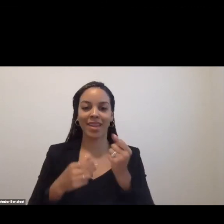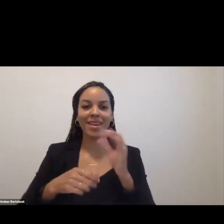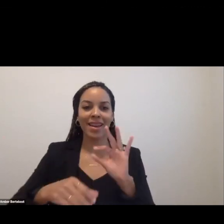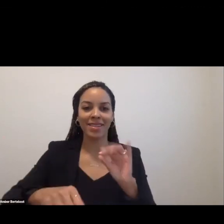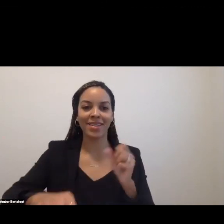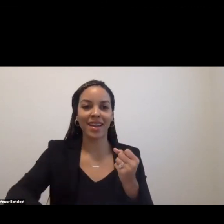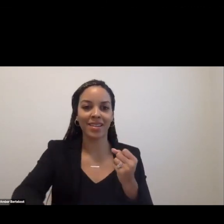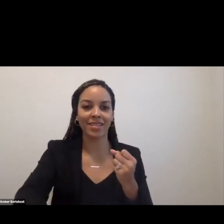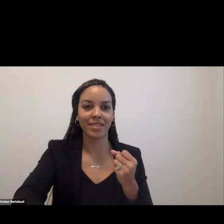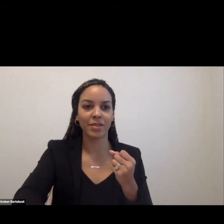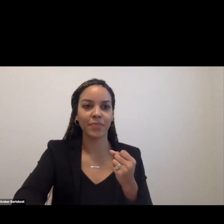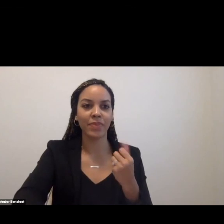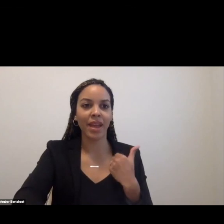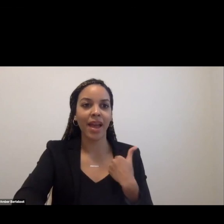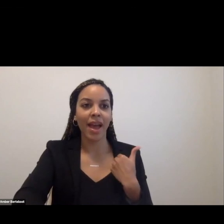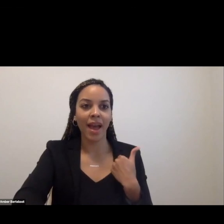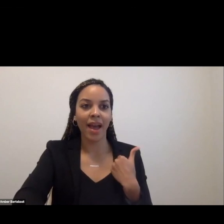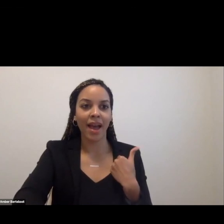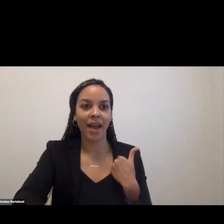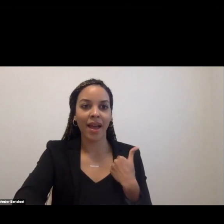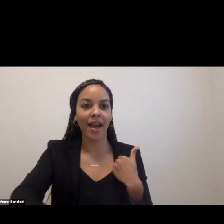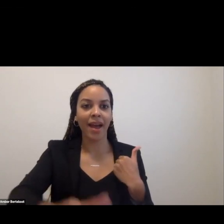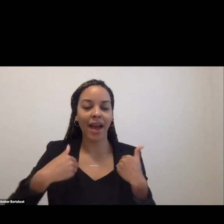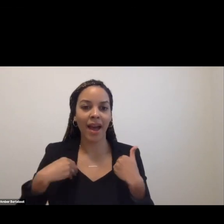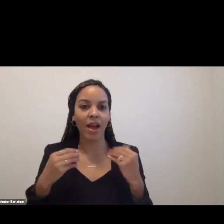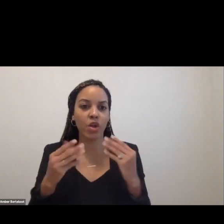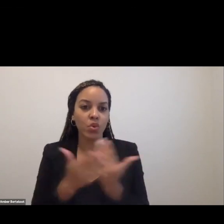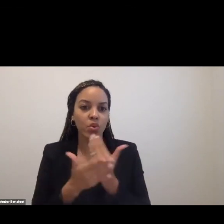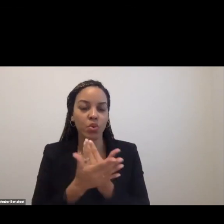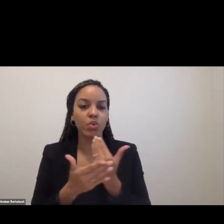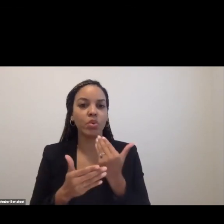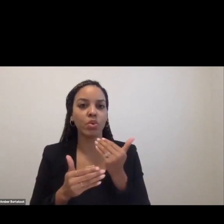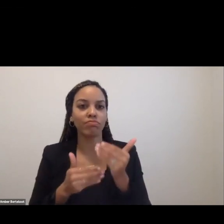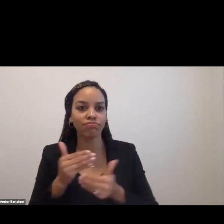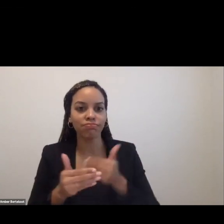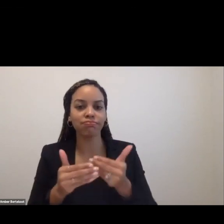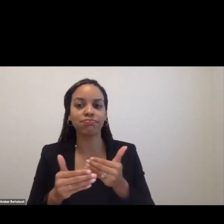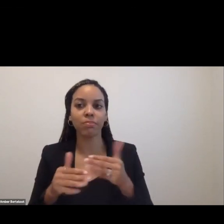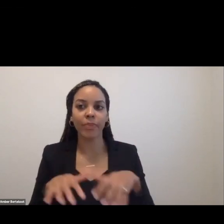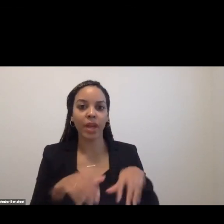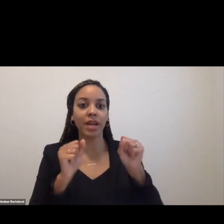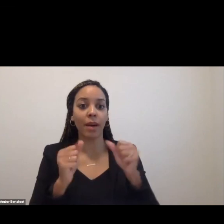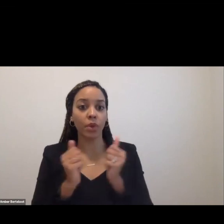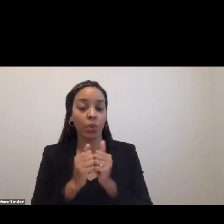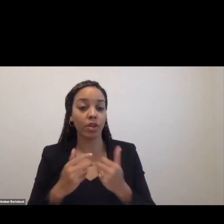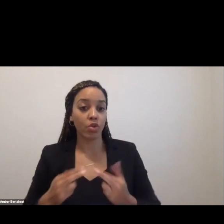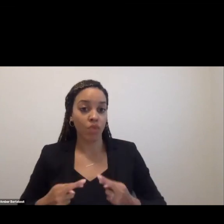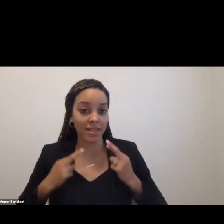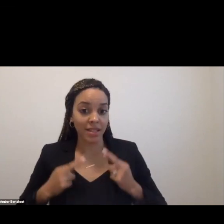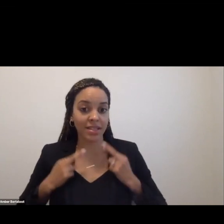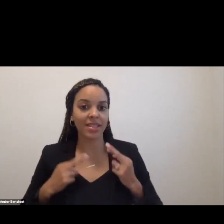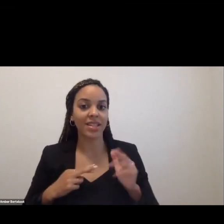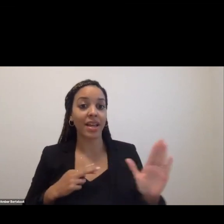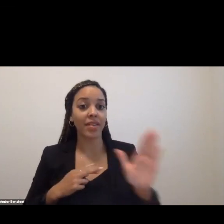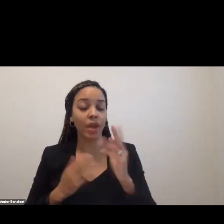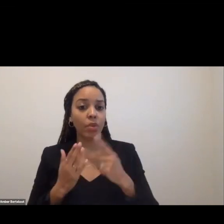New discourses were adopted in the residency activities, and their programs were remolded